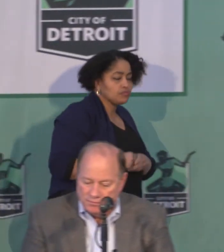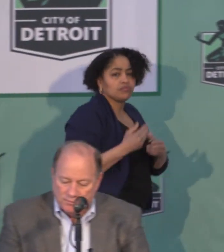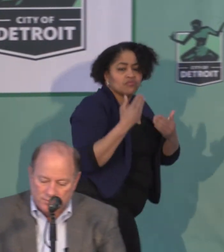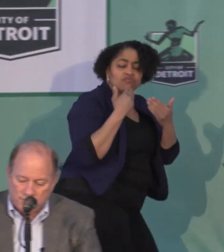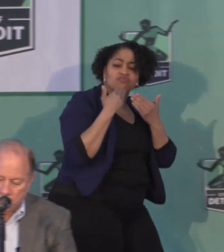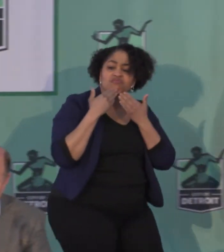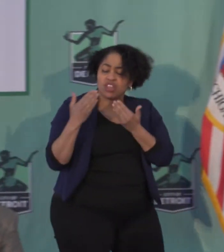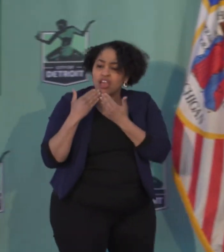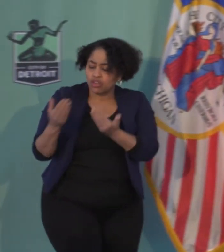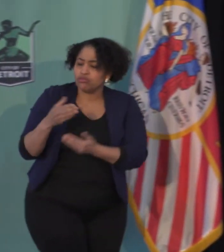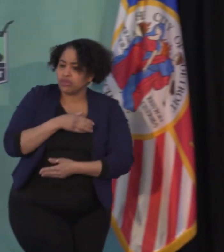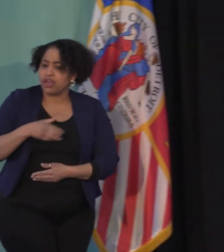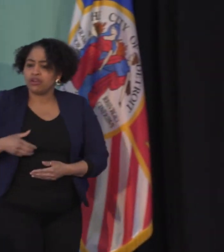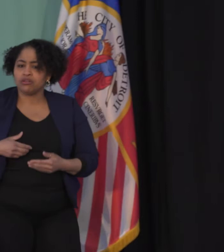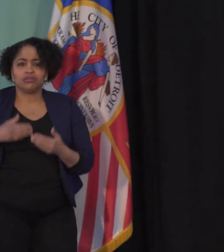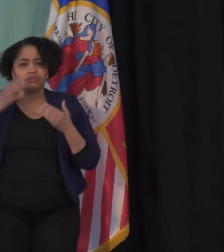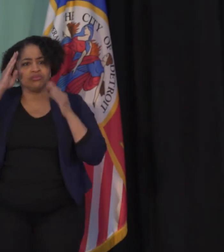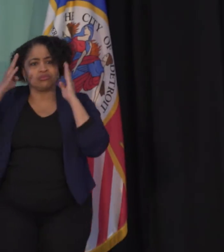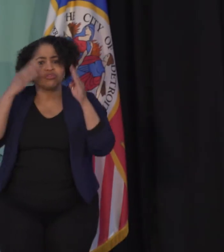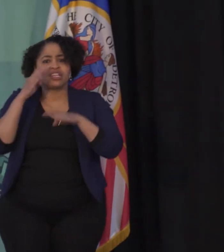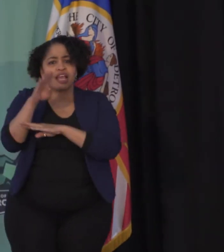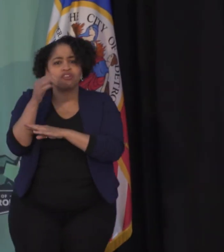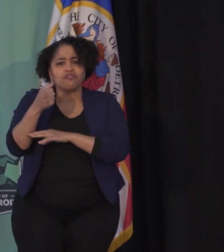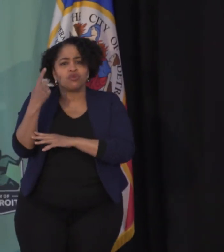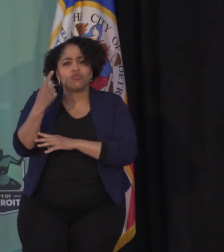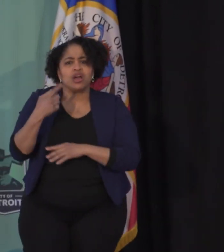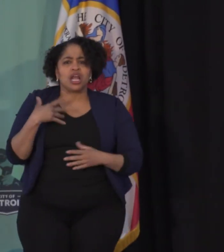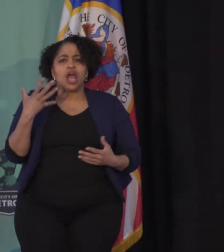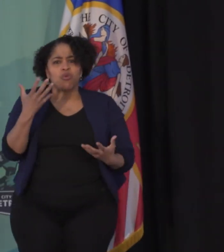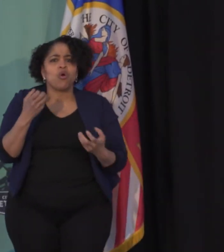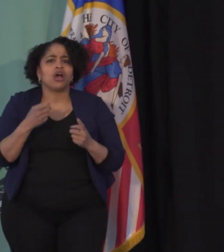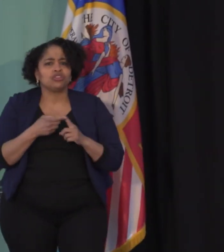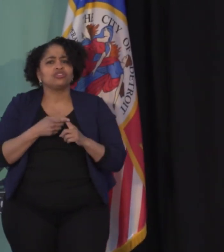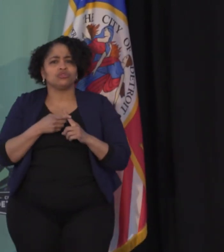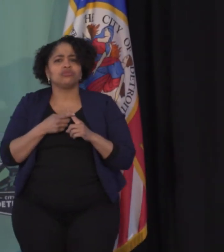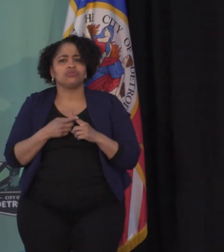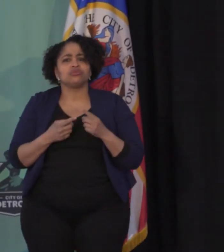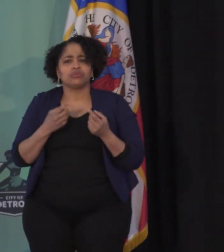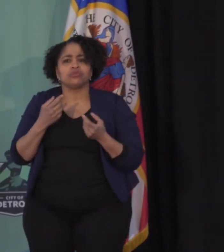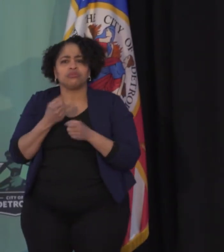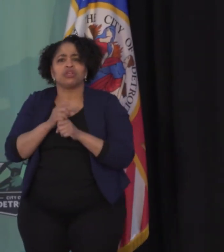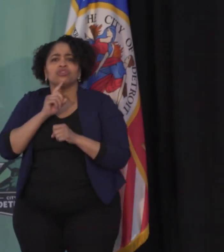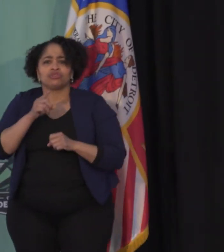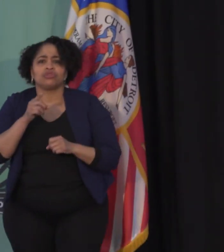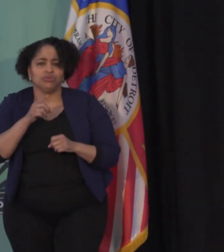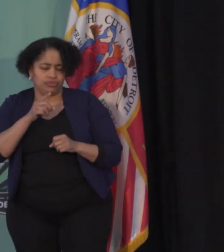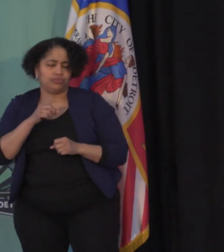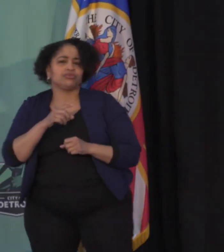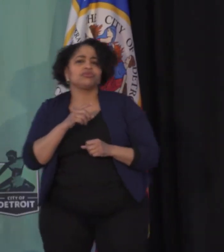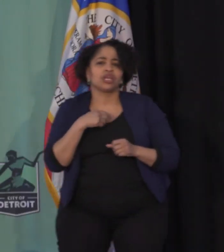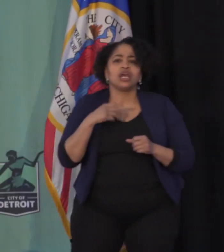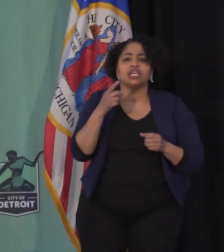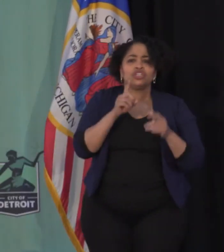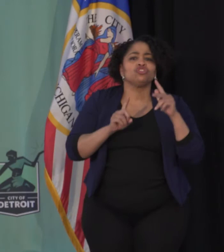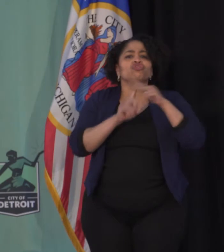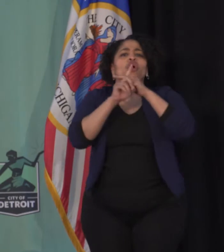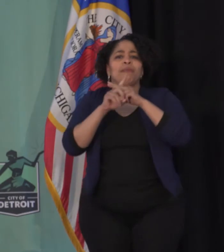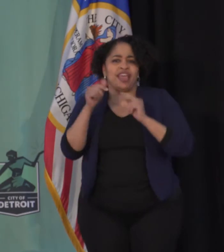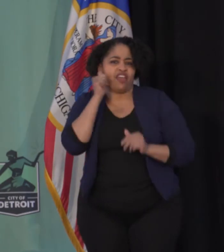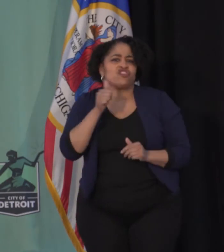afternoon, everybody. I want to echo the mayor's sentiments as well with the men and women of the Detroit Police Department showing up every